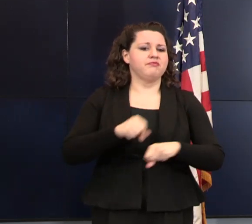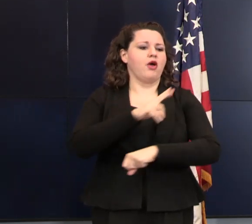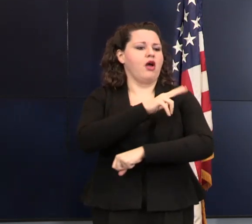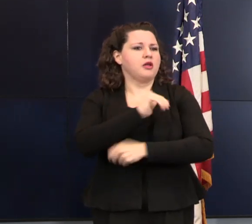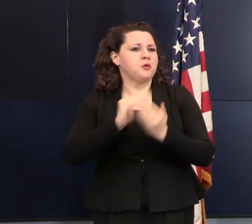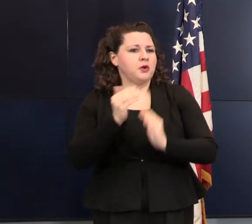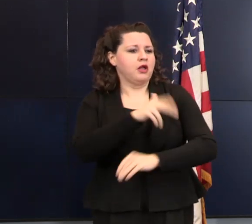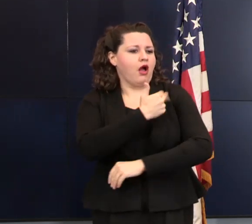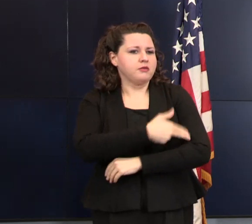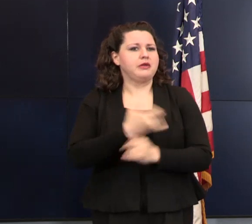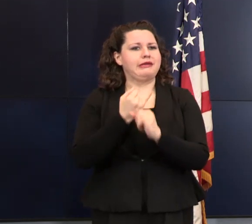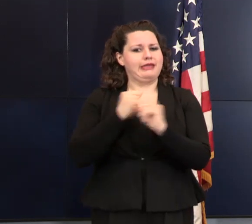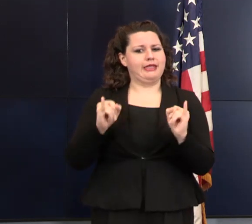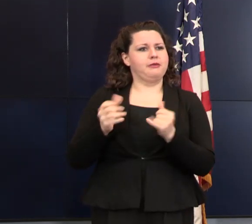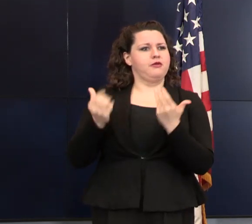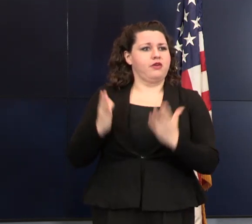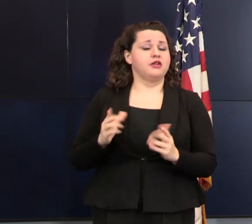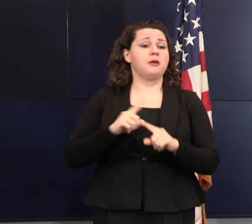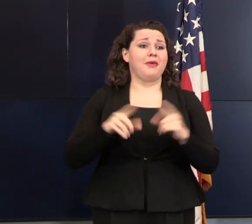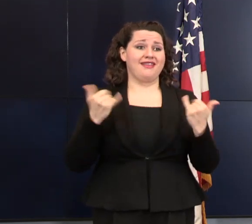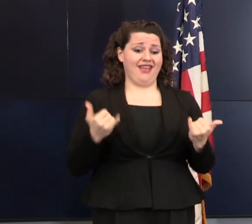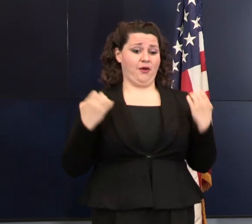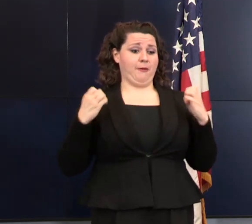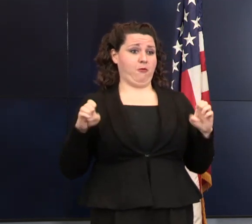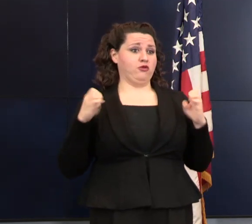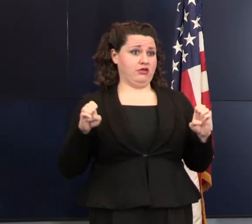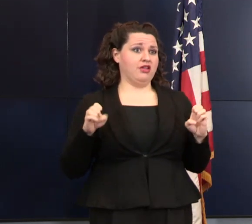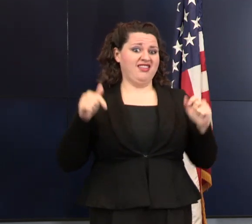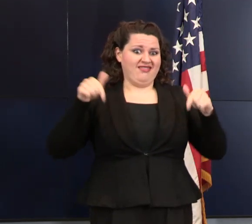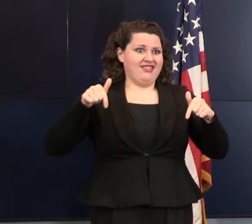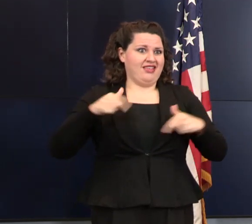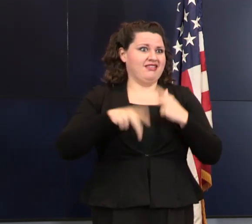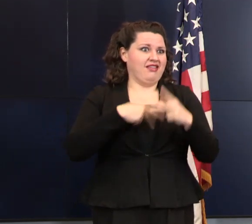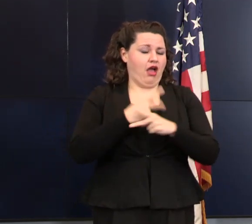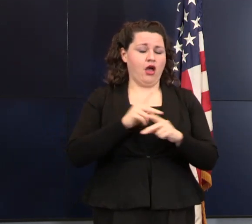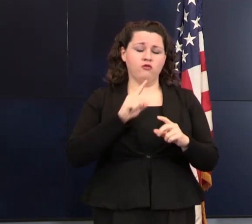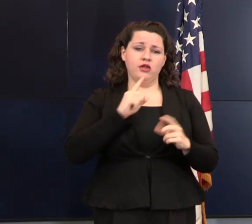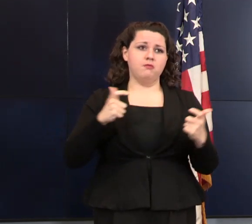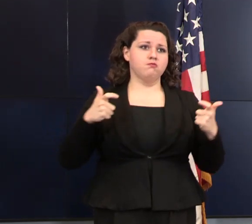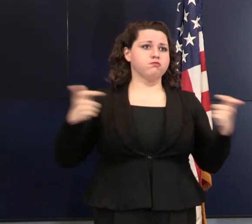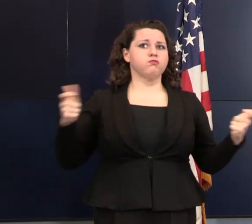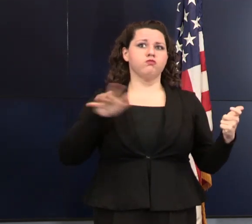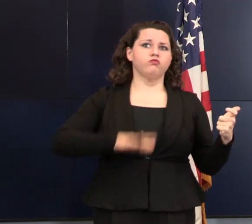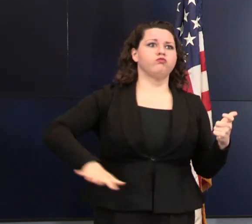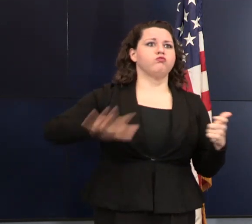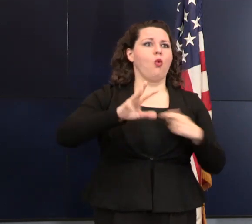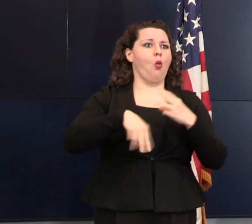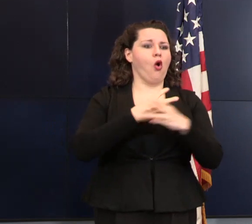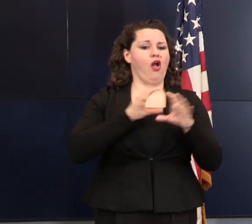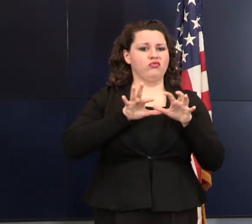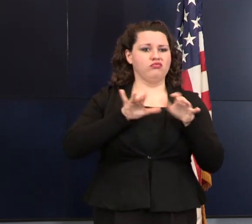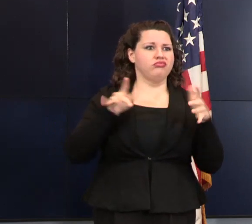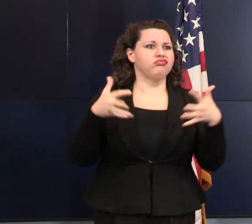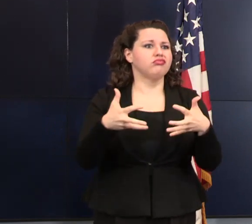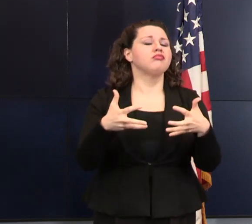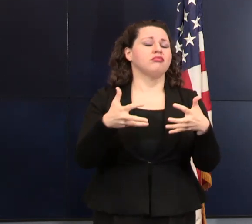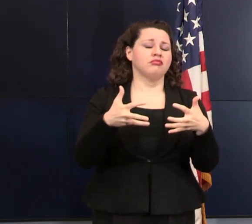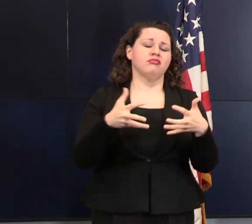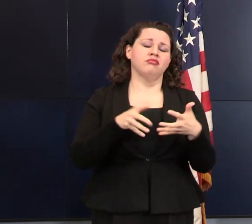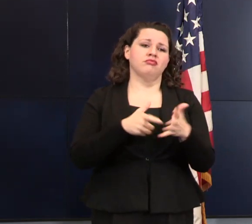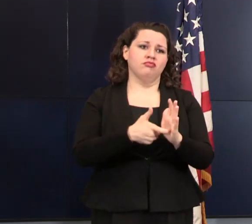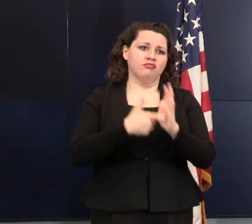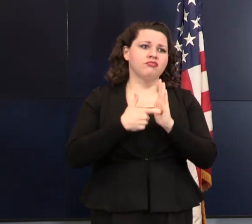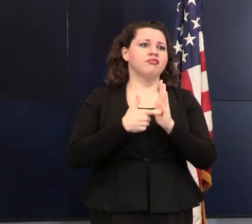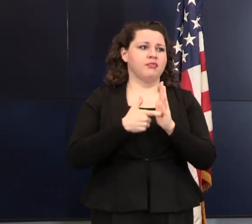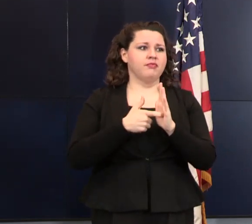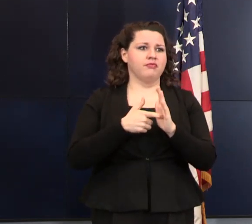independent providers. But during an emergency, especially one the size and scope of a worldwide pandemic, it may become necessary to